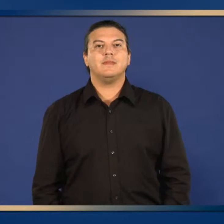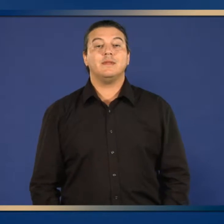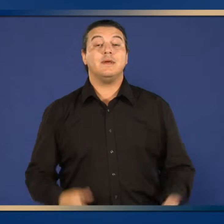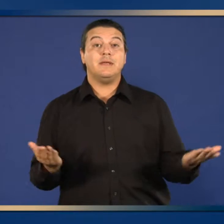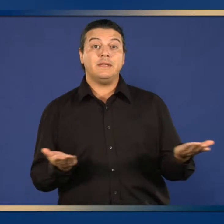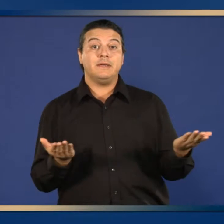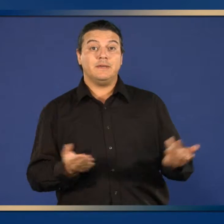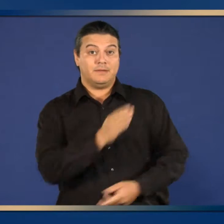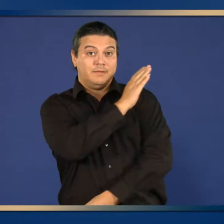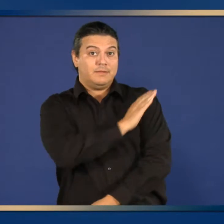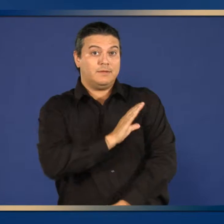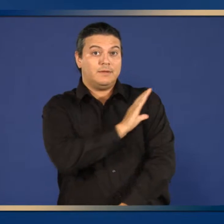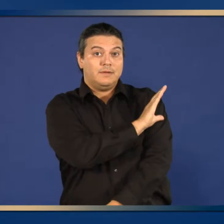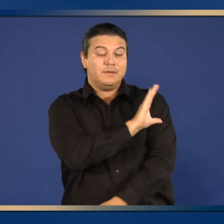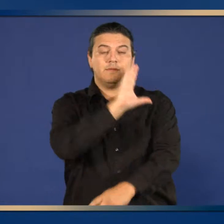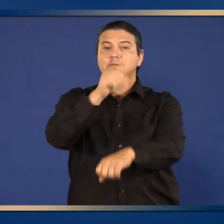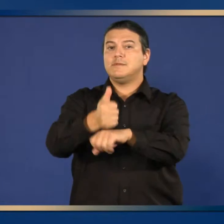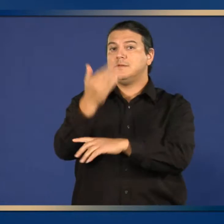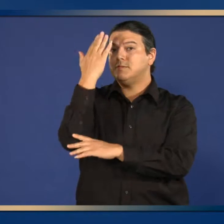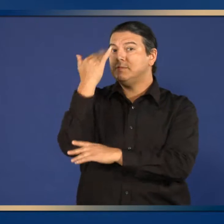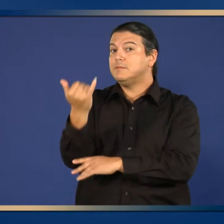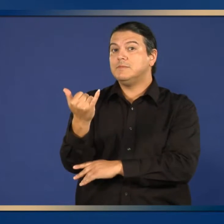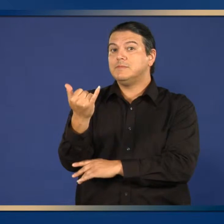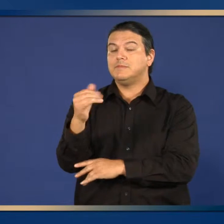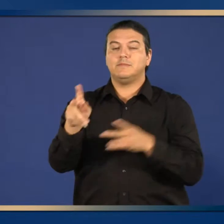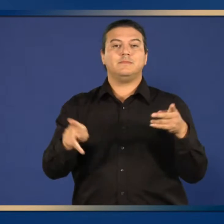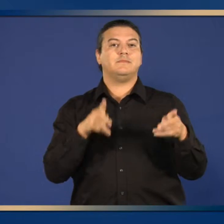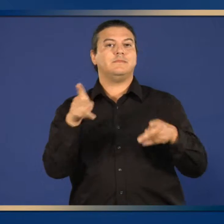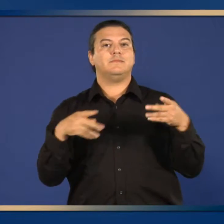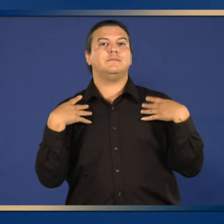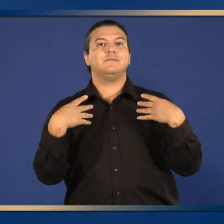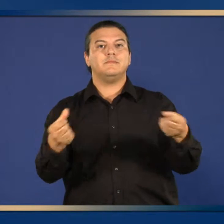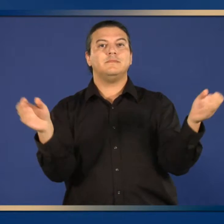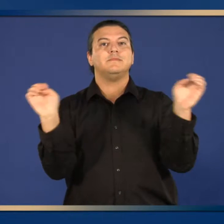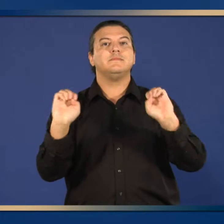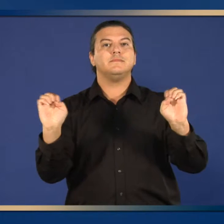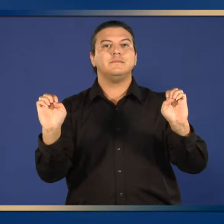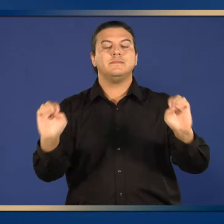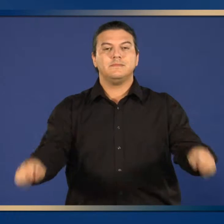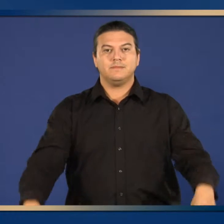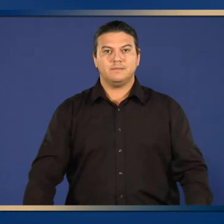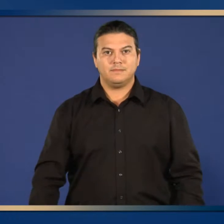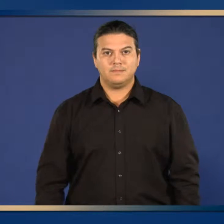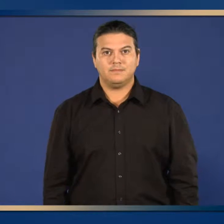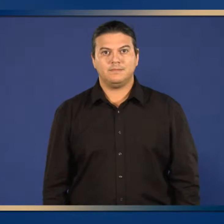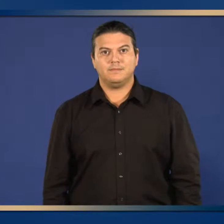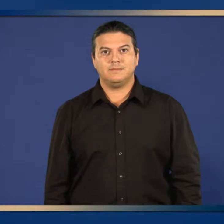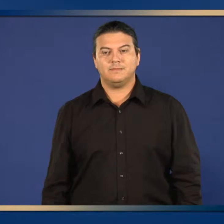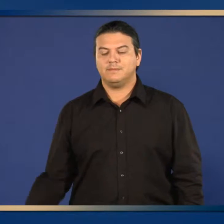This clinic is operating in response to a public health emergency.